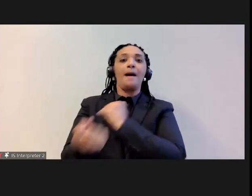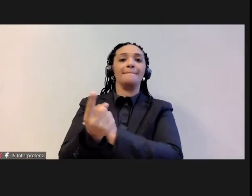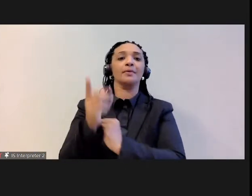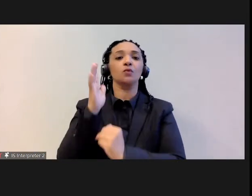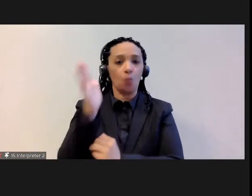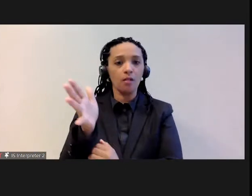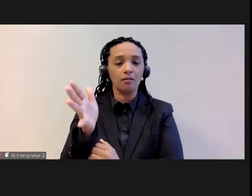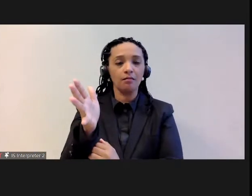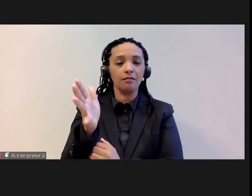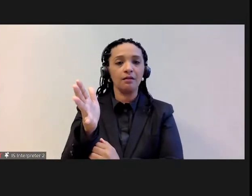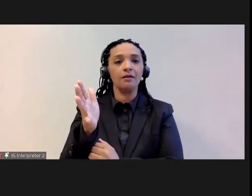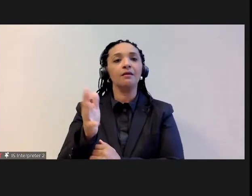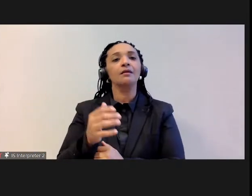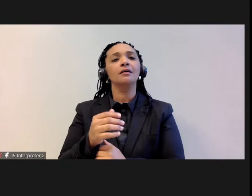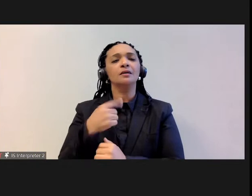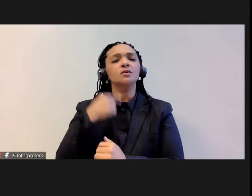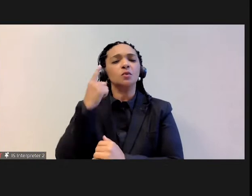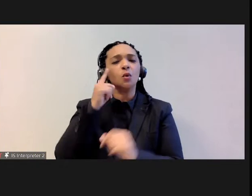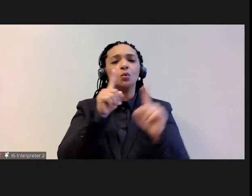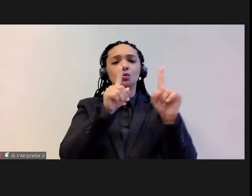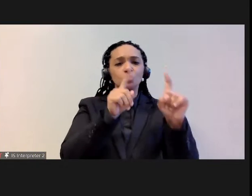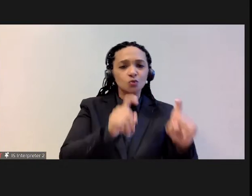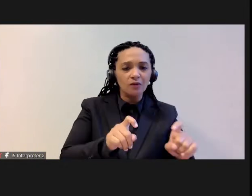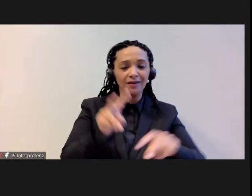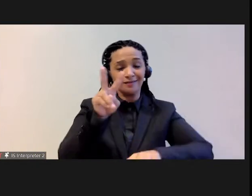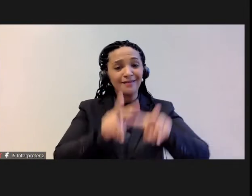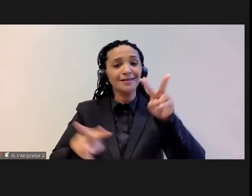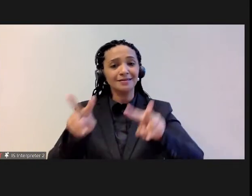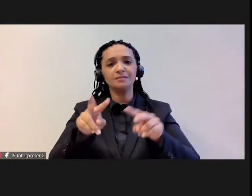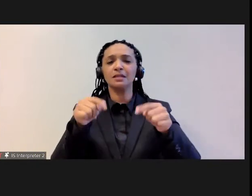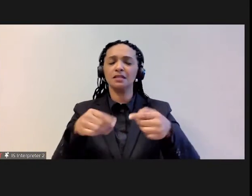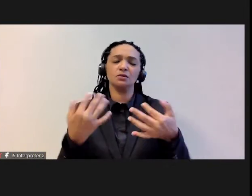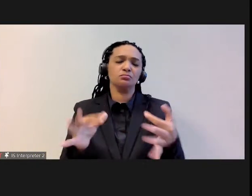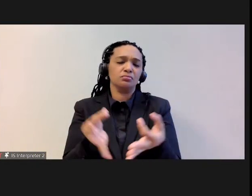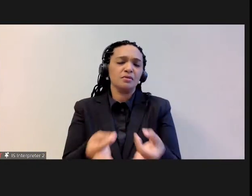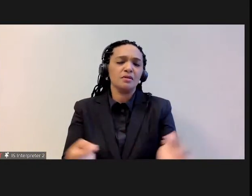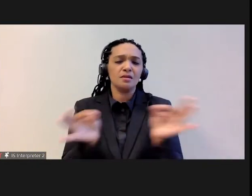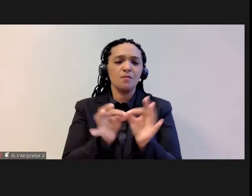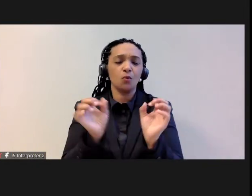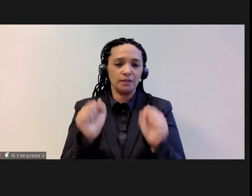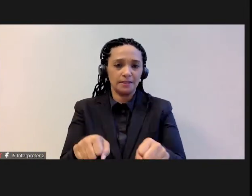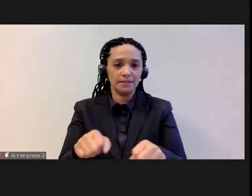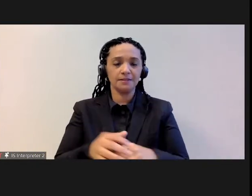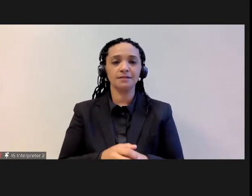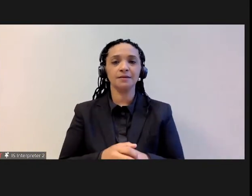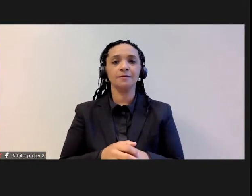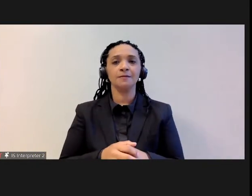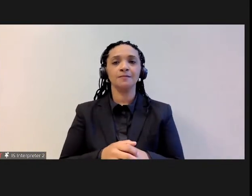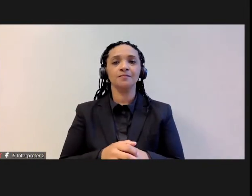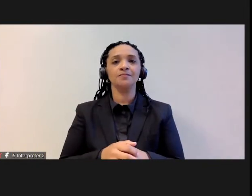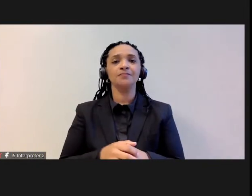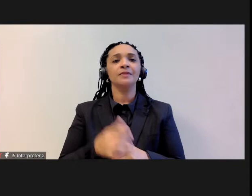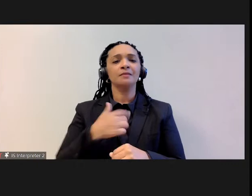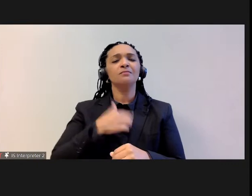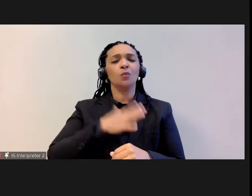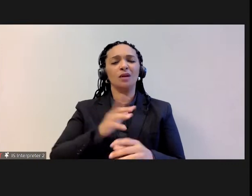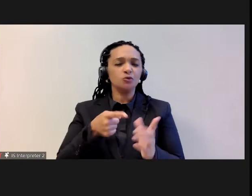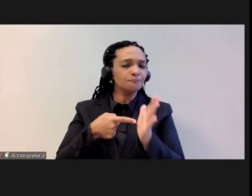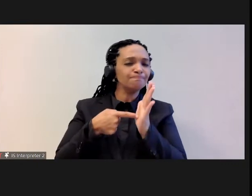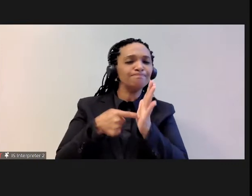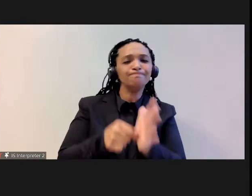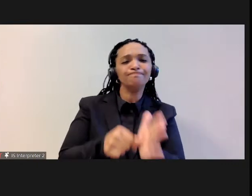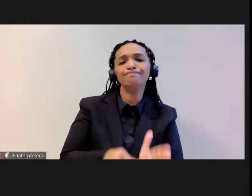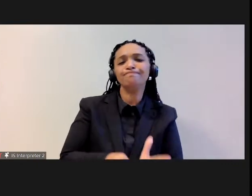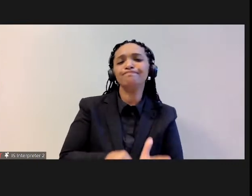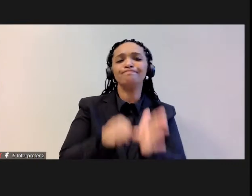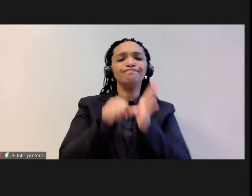of surveys, assessments are important. I wanted to stress the point about disaggregated data,